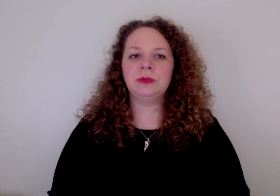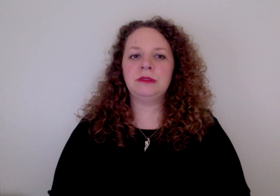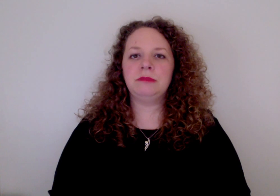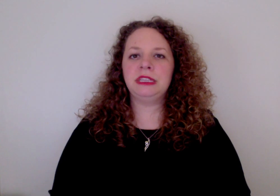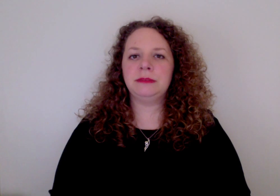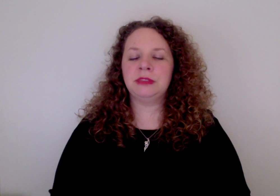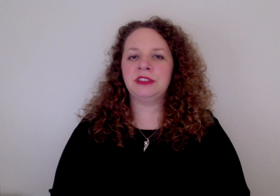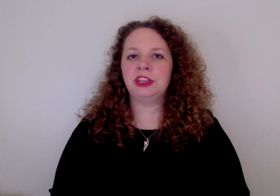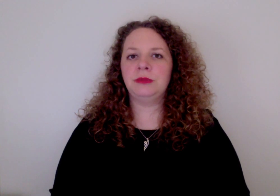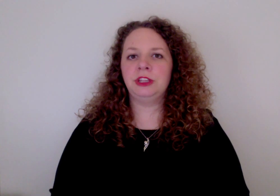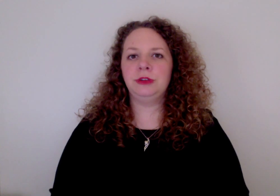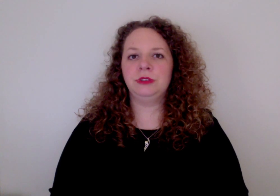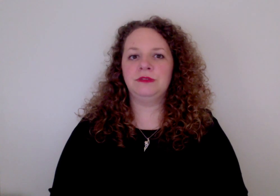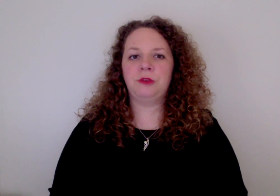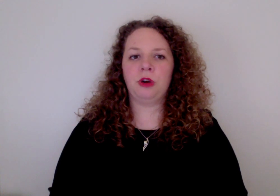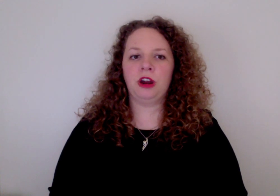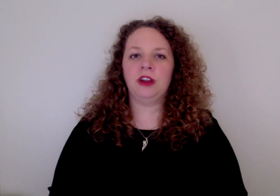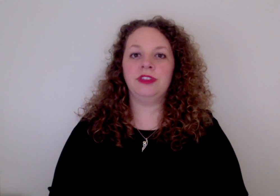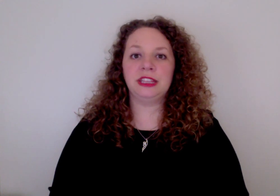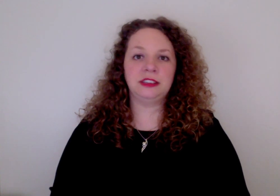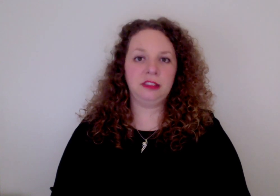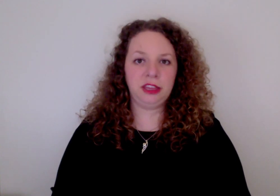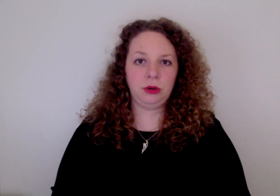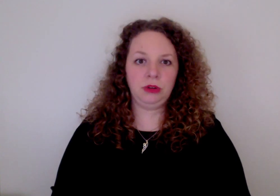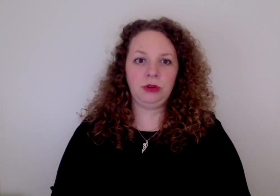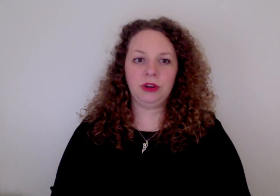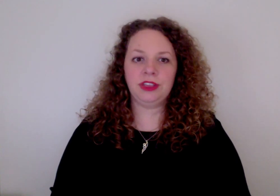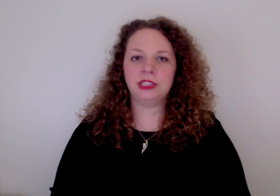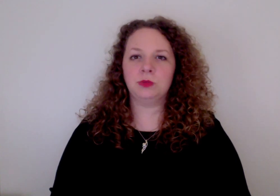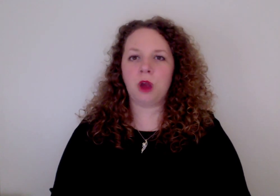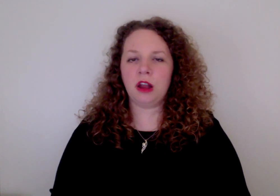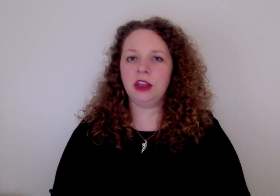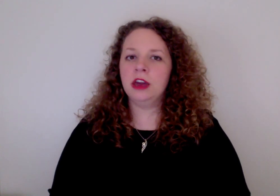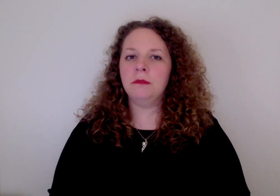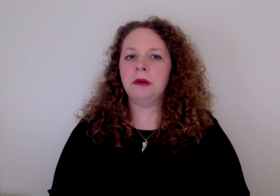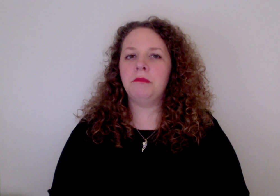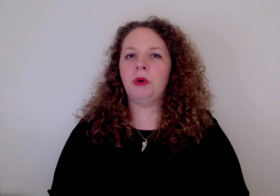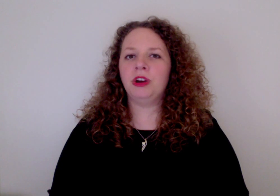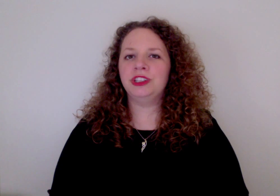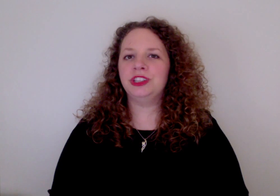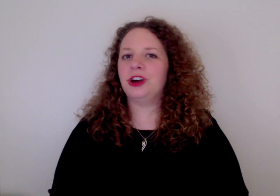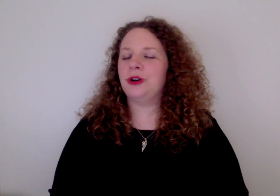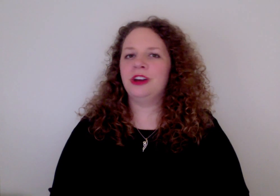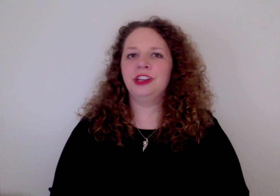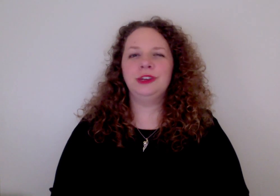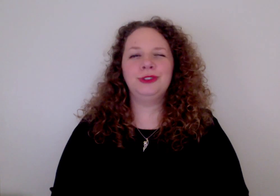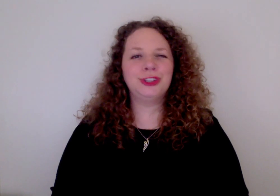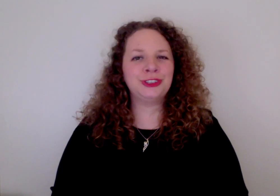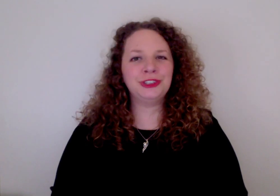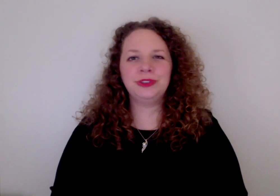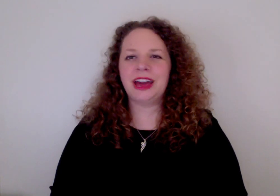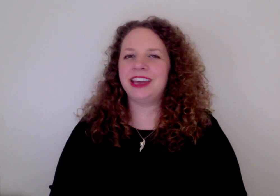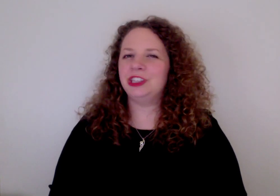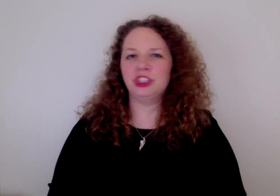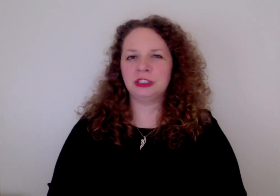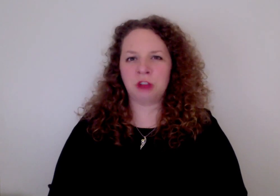wouldn't be something that you would use for that's illegal or that's wrong, but more so you shouldn't do that. It's just not a